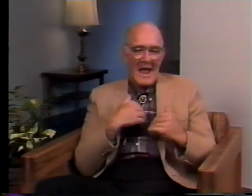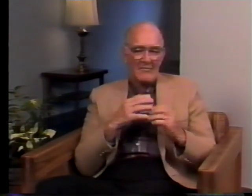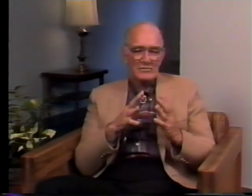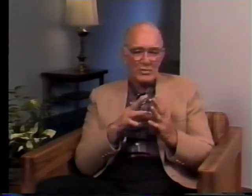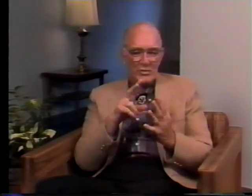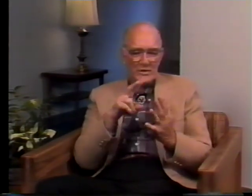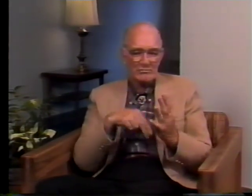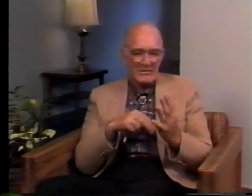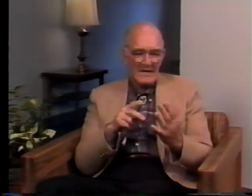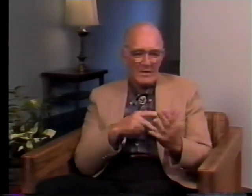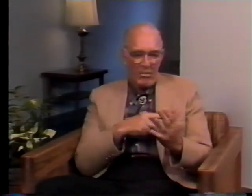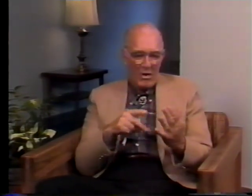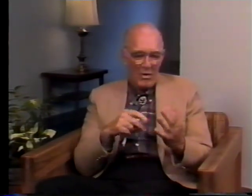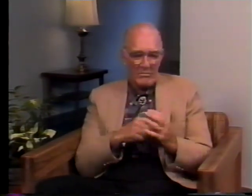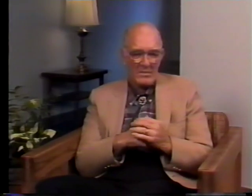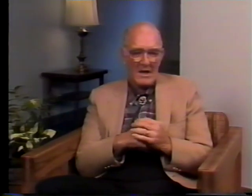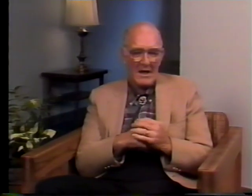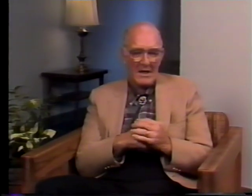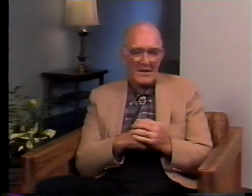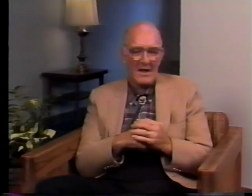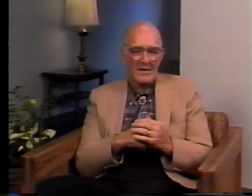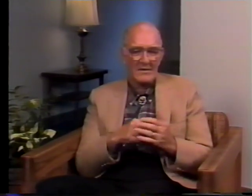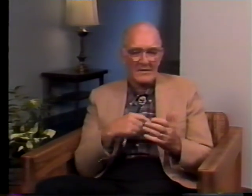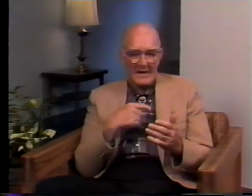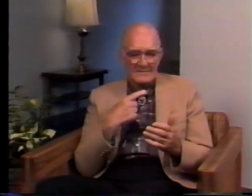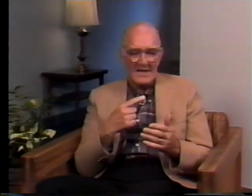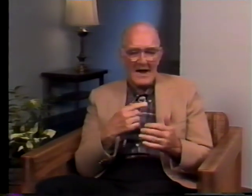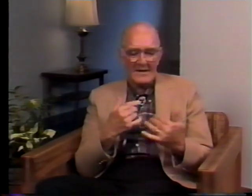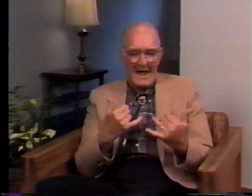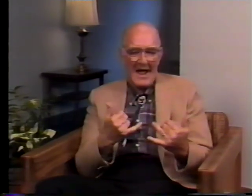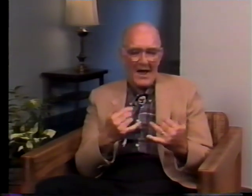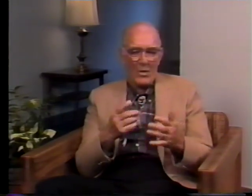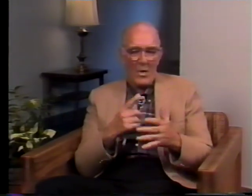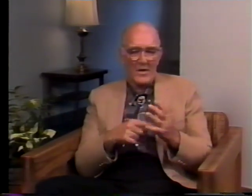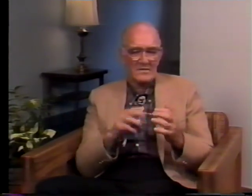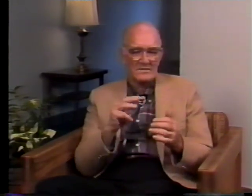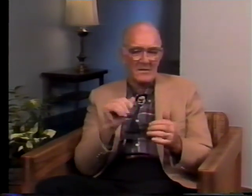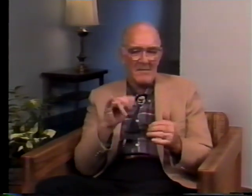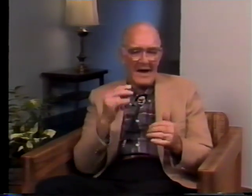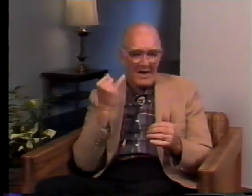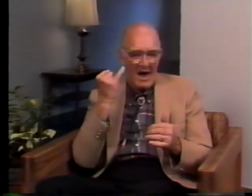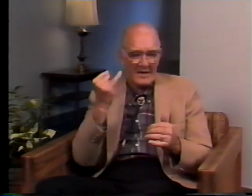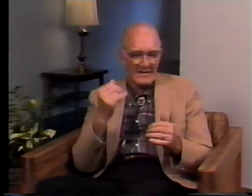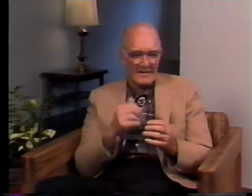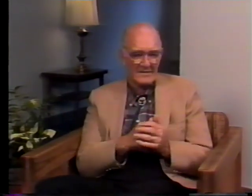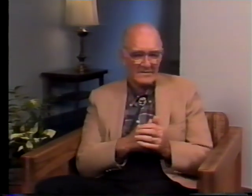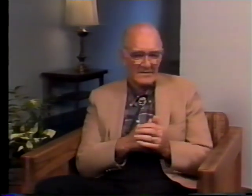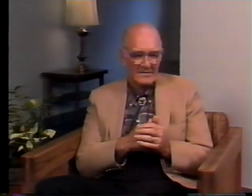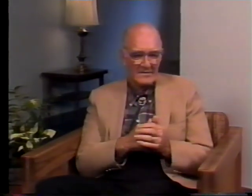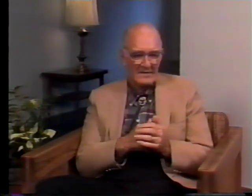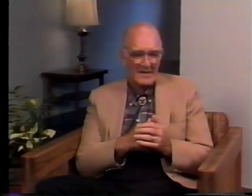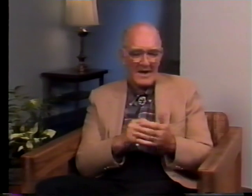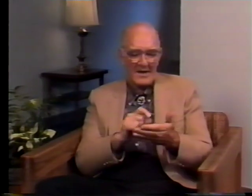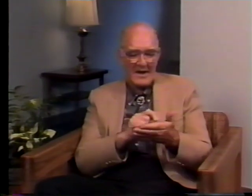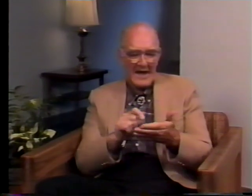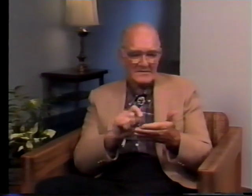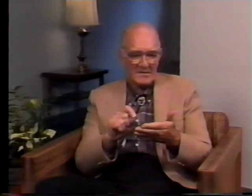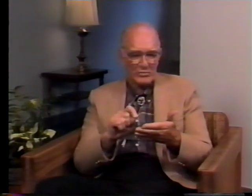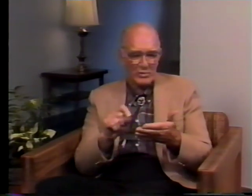the students read the poem, and then they say, now, what is the main idea? And then they ask them to